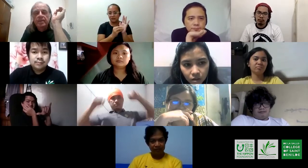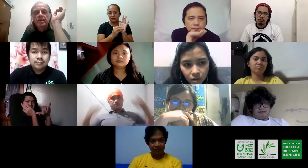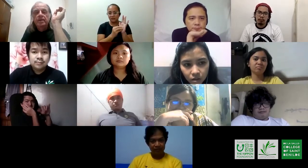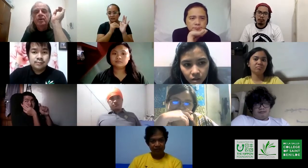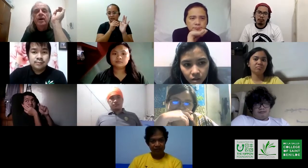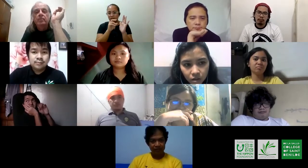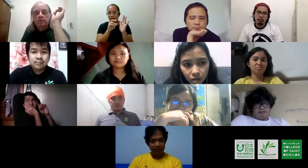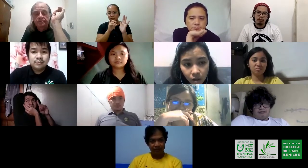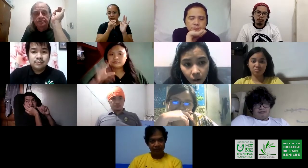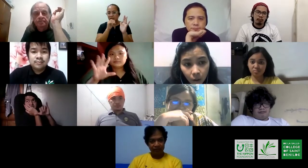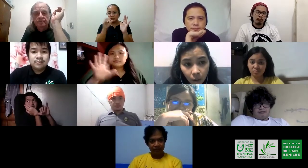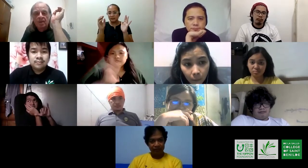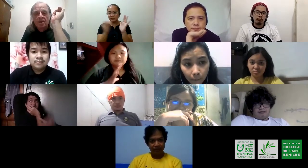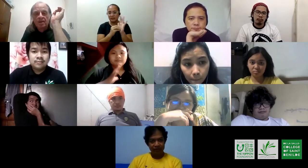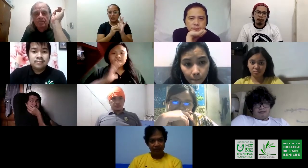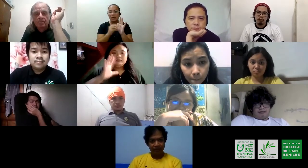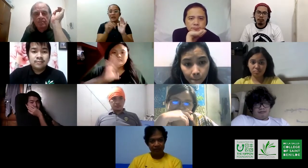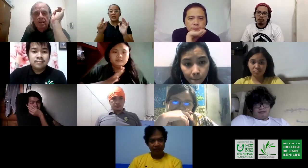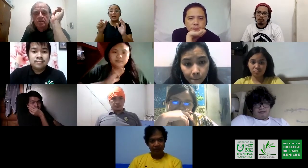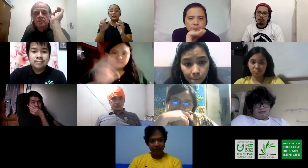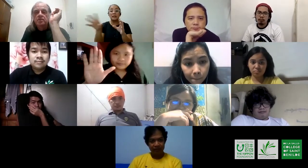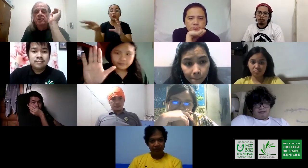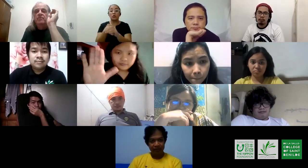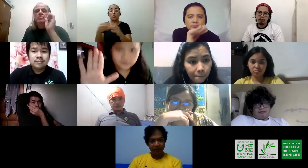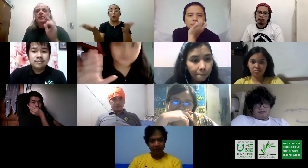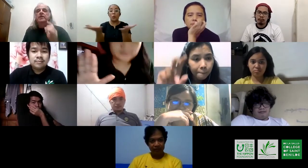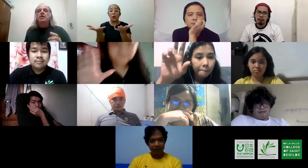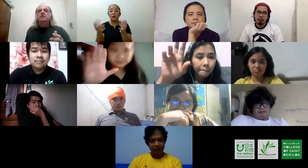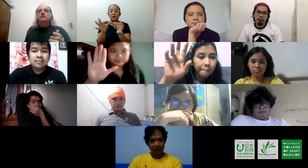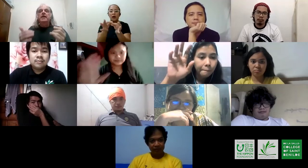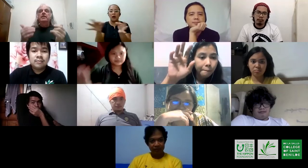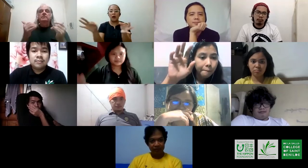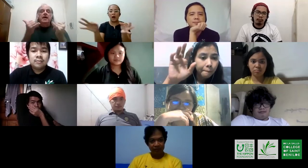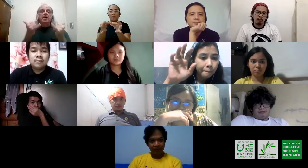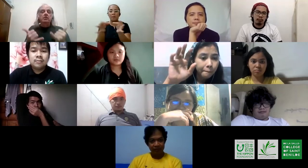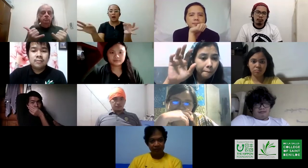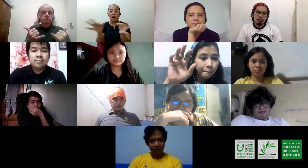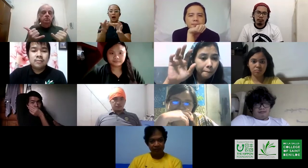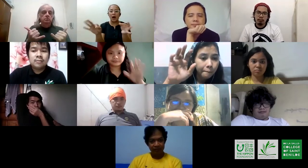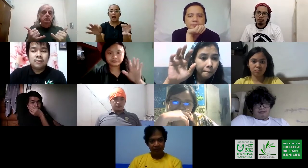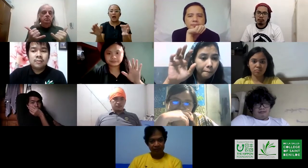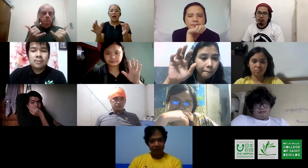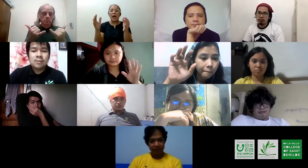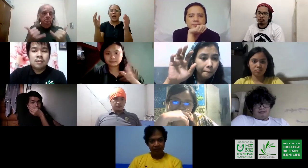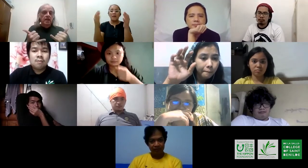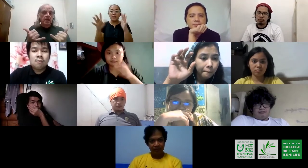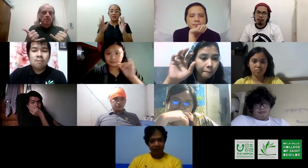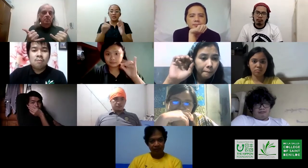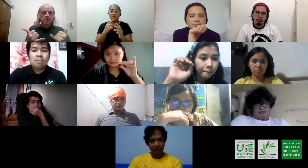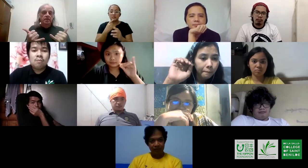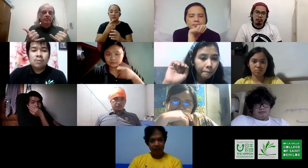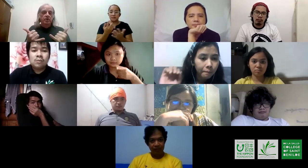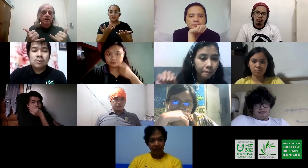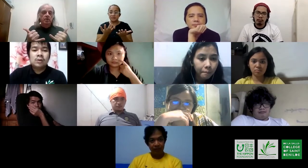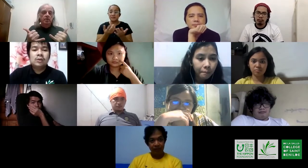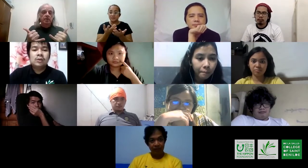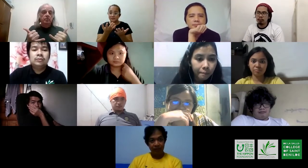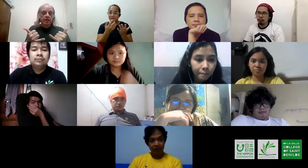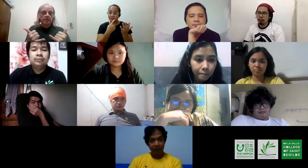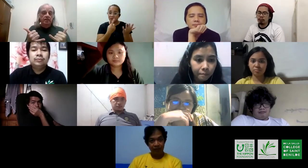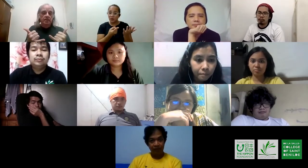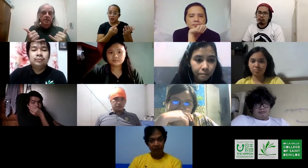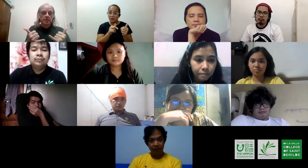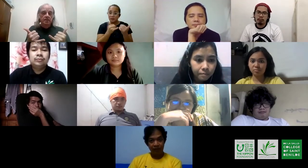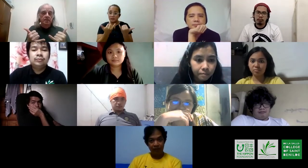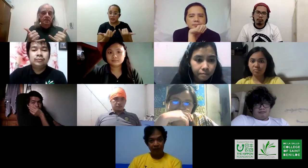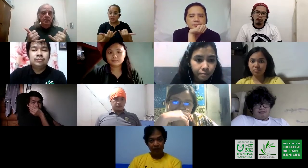That can be in the grammar because you've already talked about now in the vocabulary,